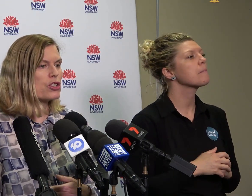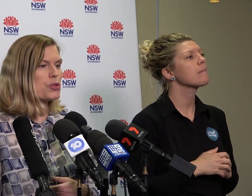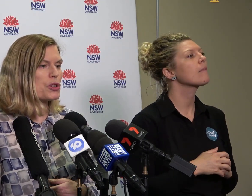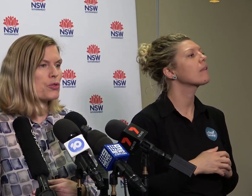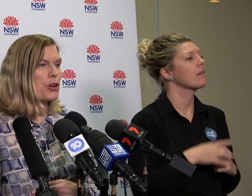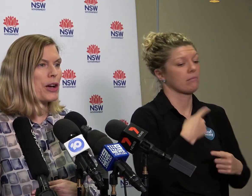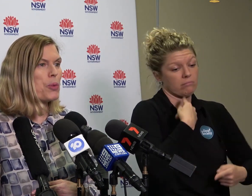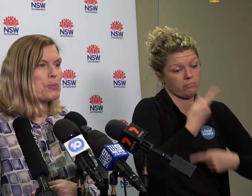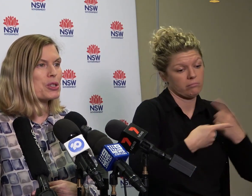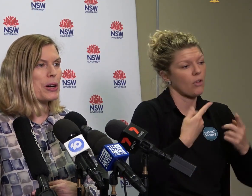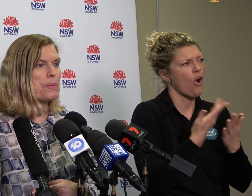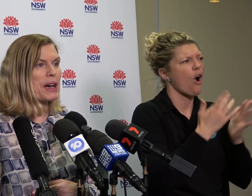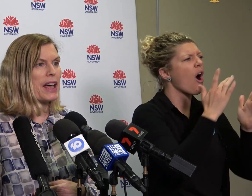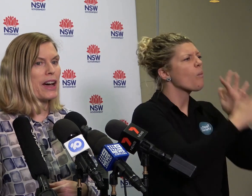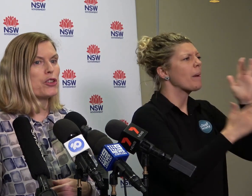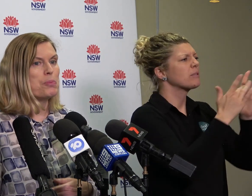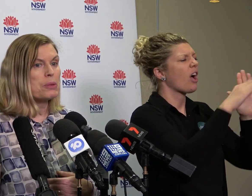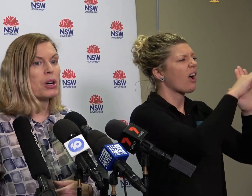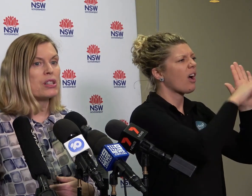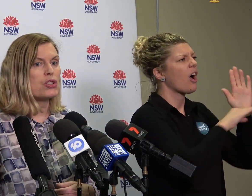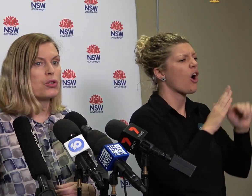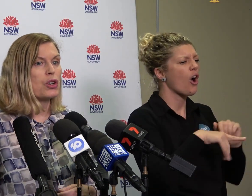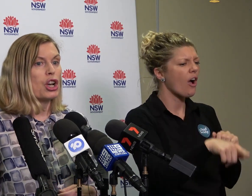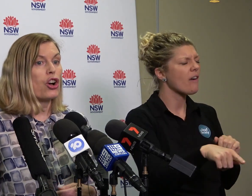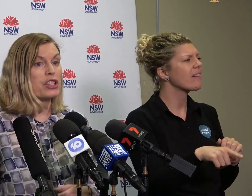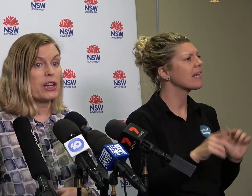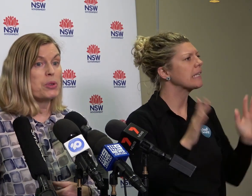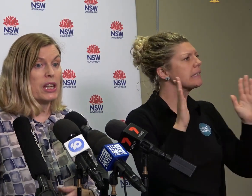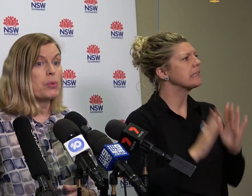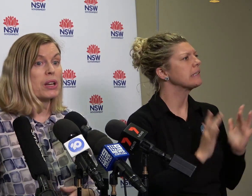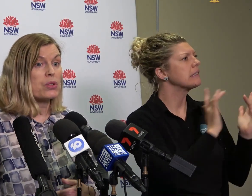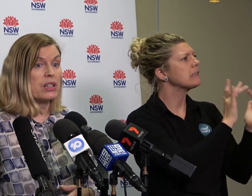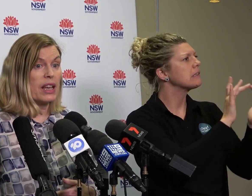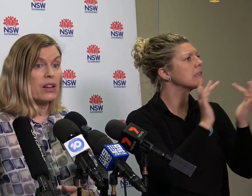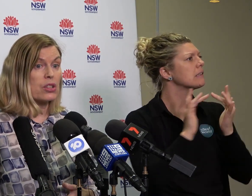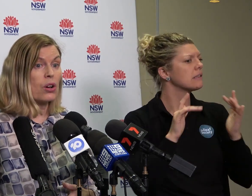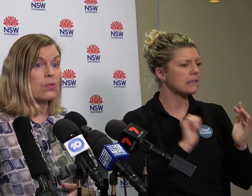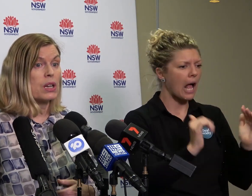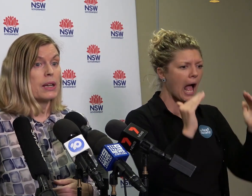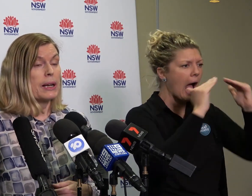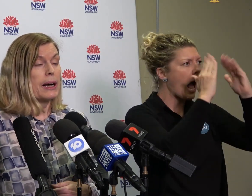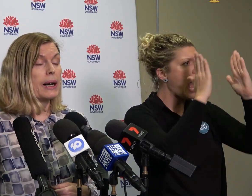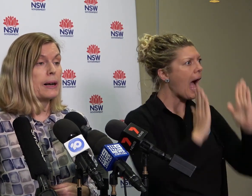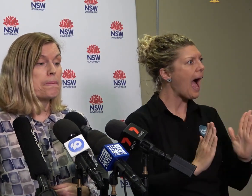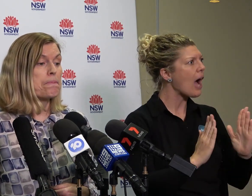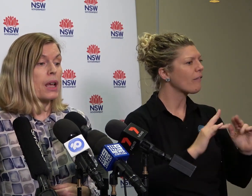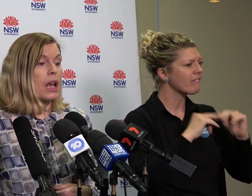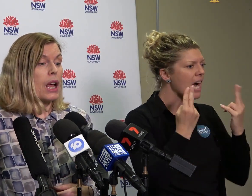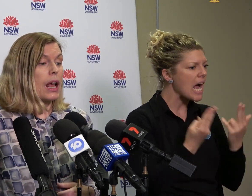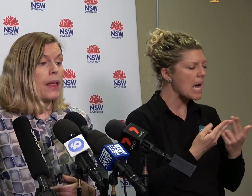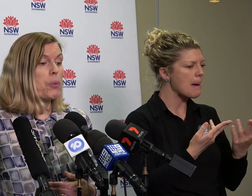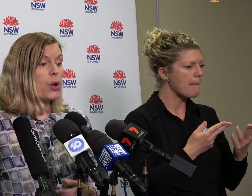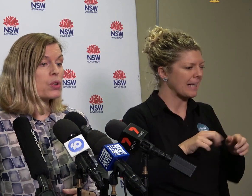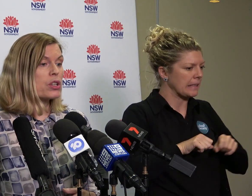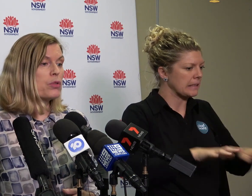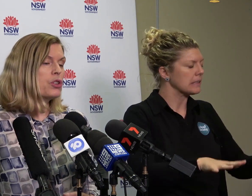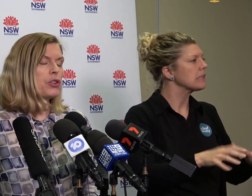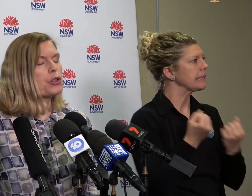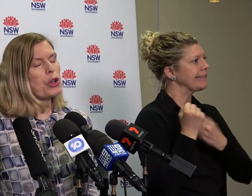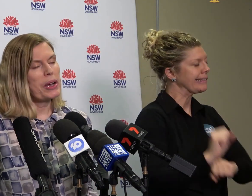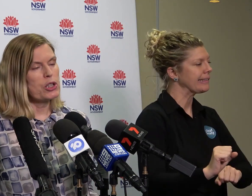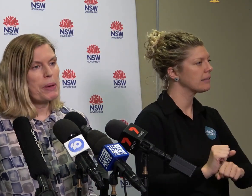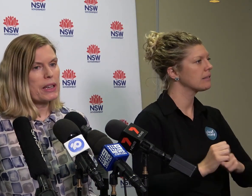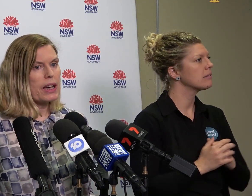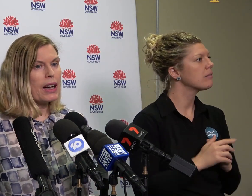you instructions which are on our website about how do you minimise your contact with anyone else in the household. We also,